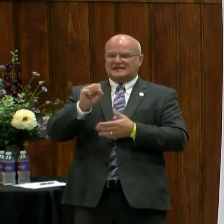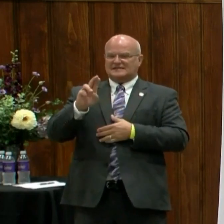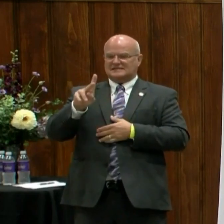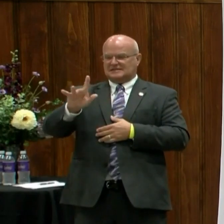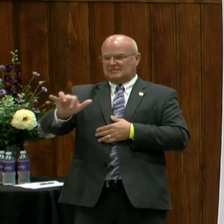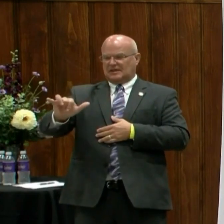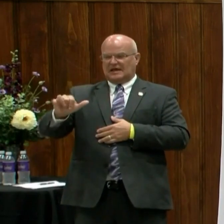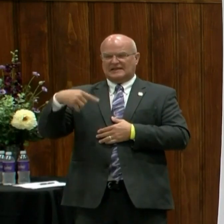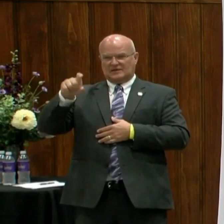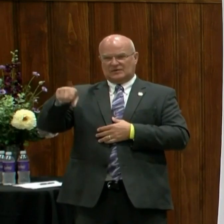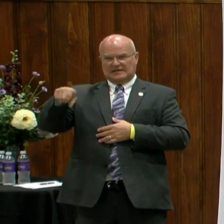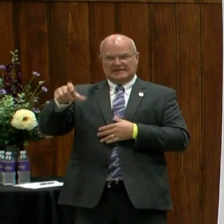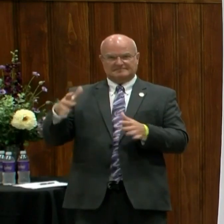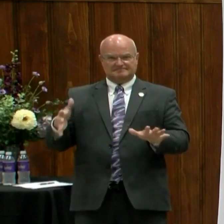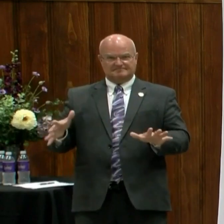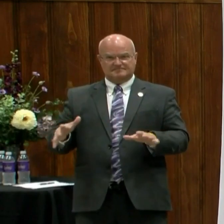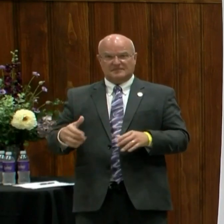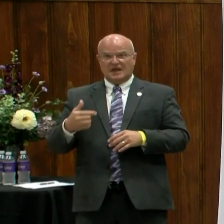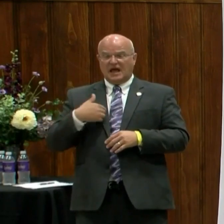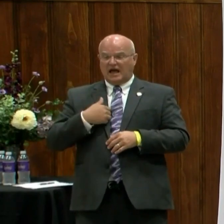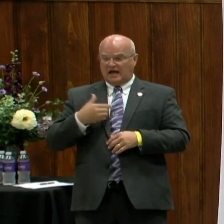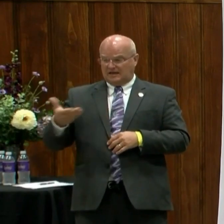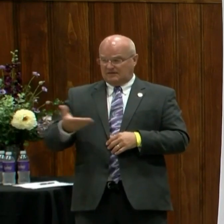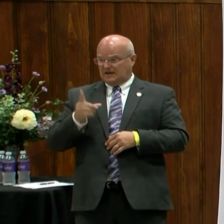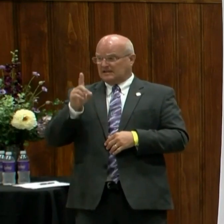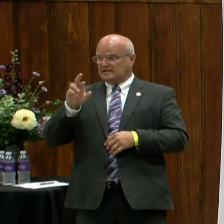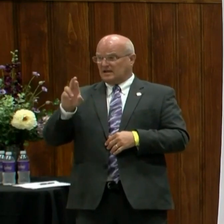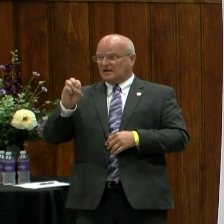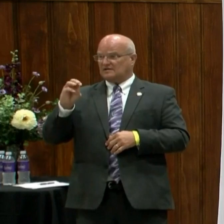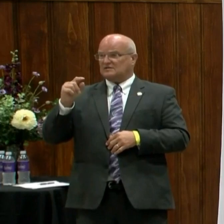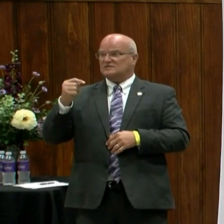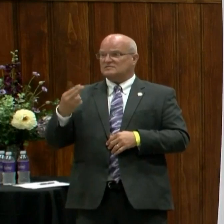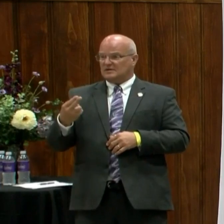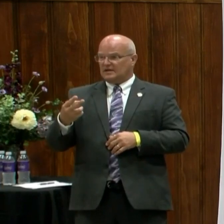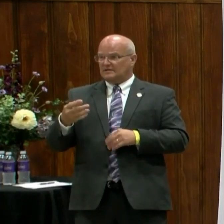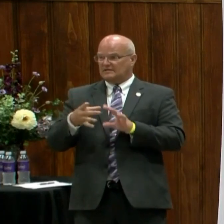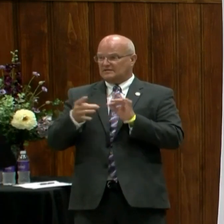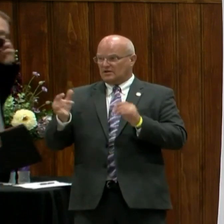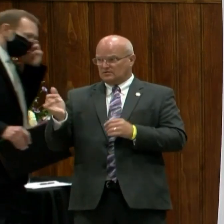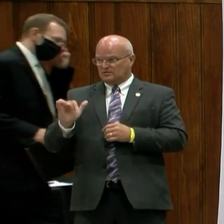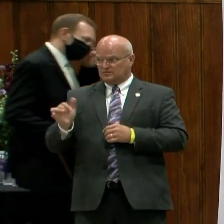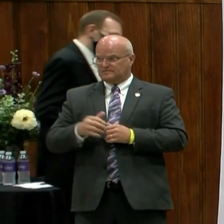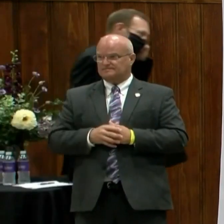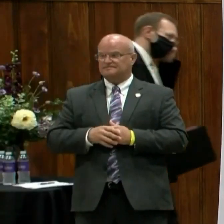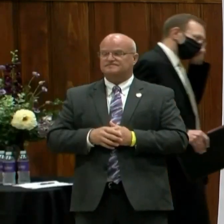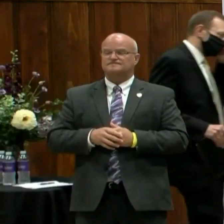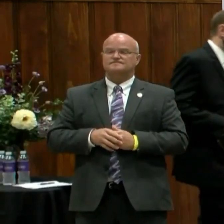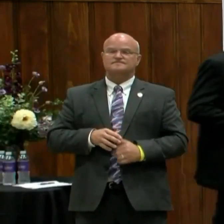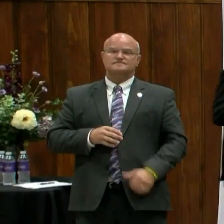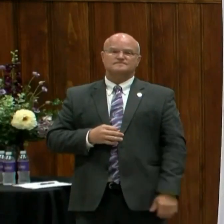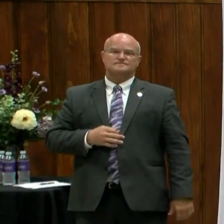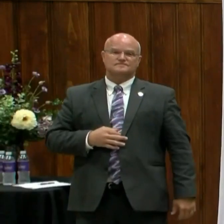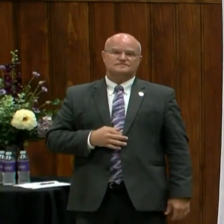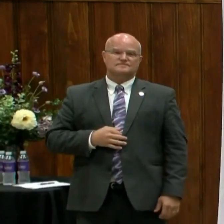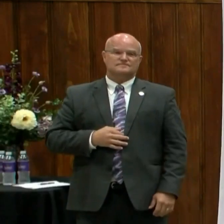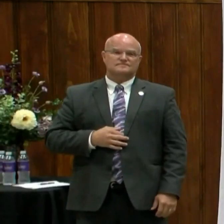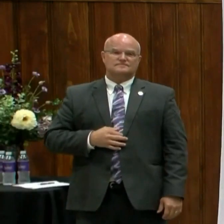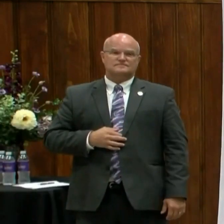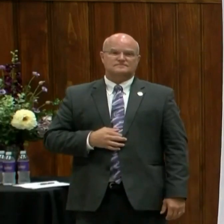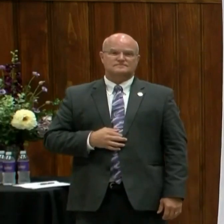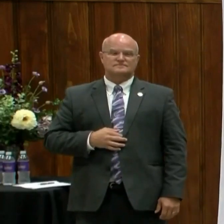of materials that we desperately need. I do invite Dr. Smith to talk on that topic.